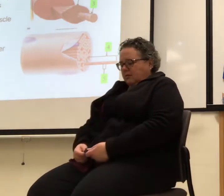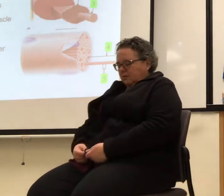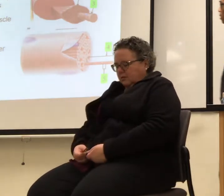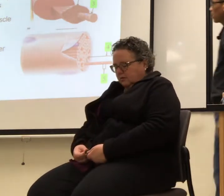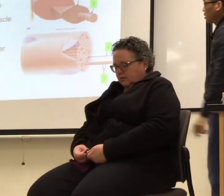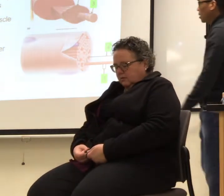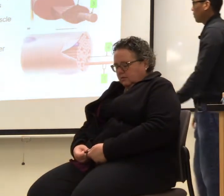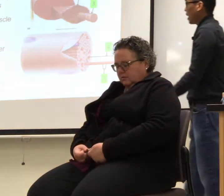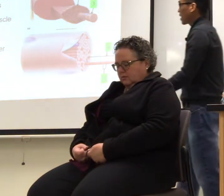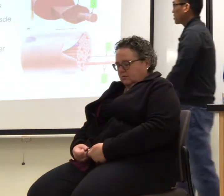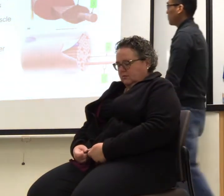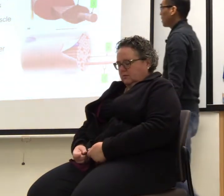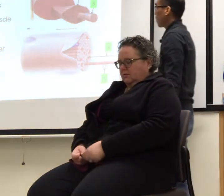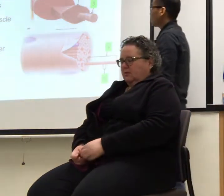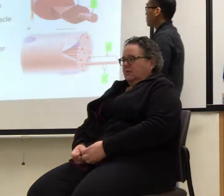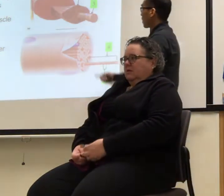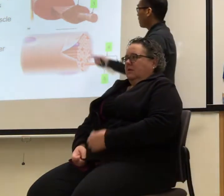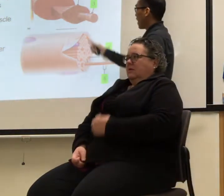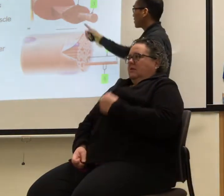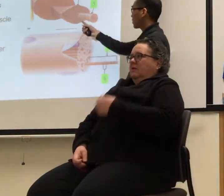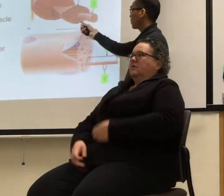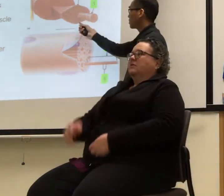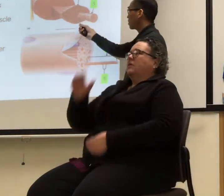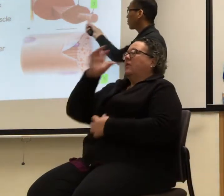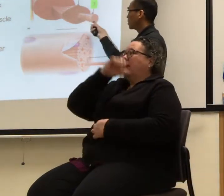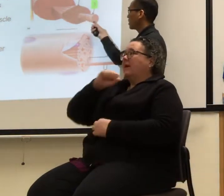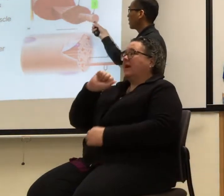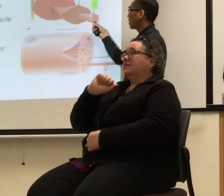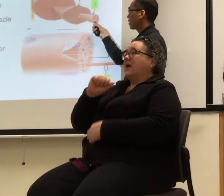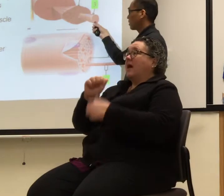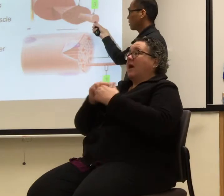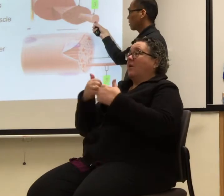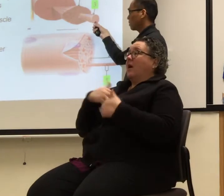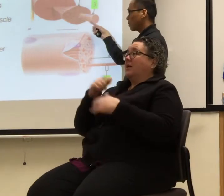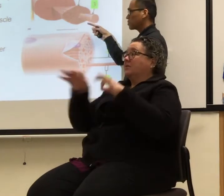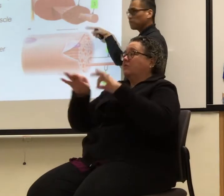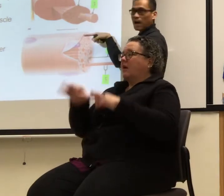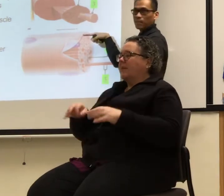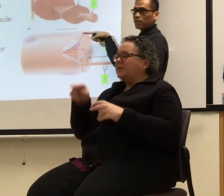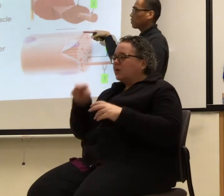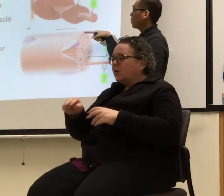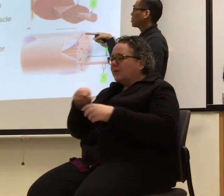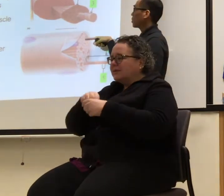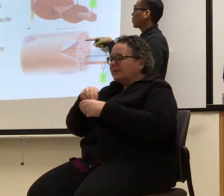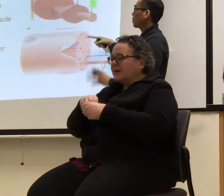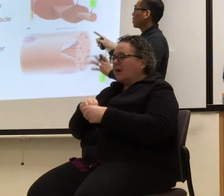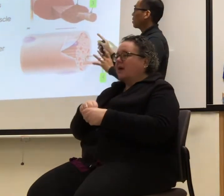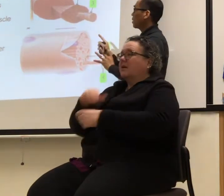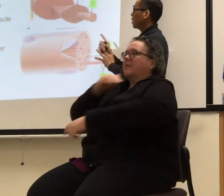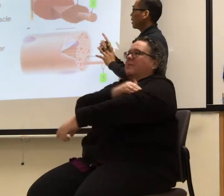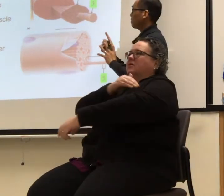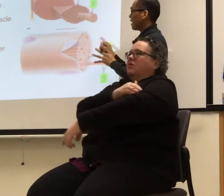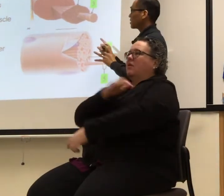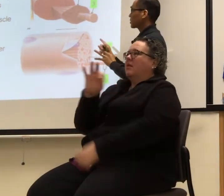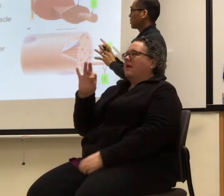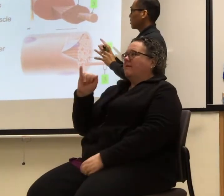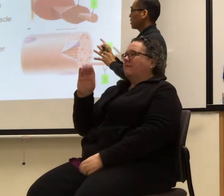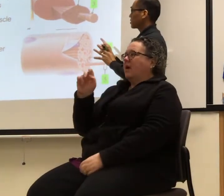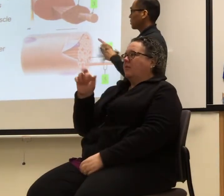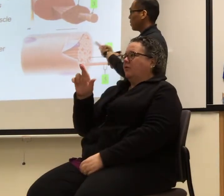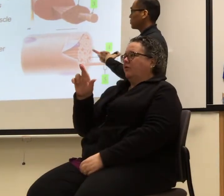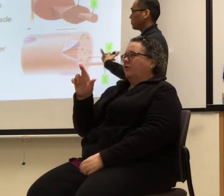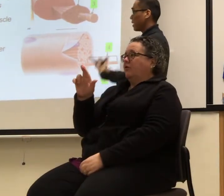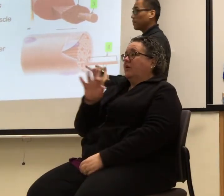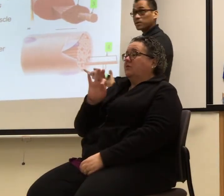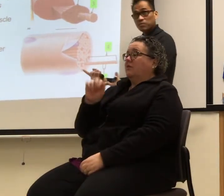So I guess how I describe fascicle is look what's in it, muscle fiber. So a fascicle